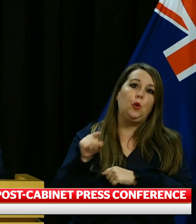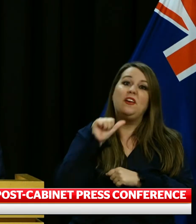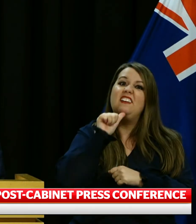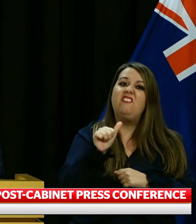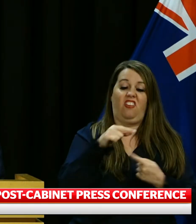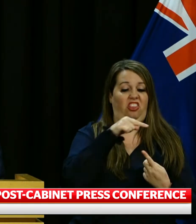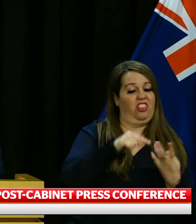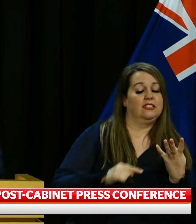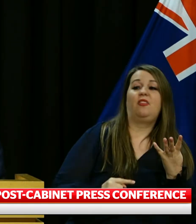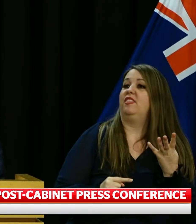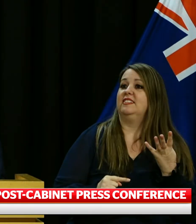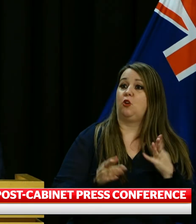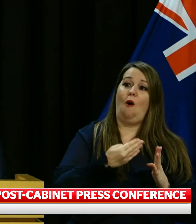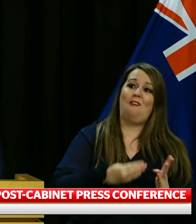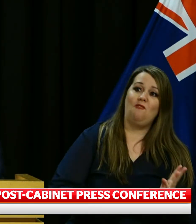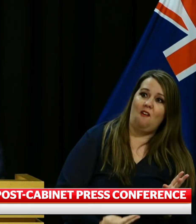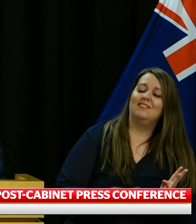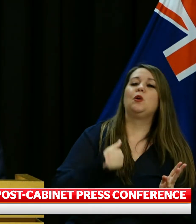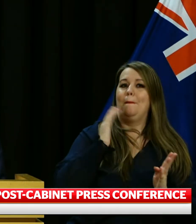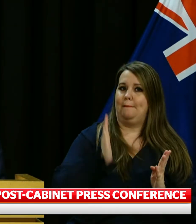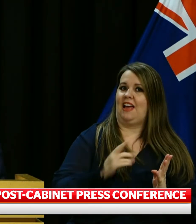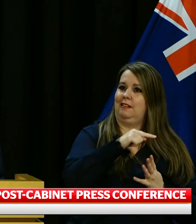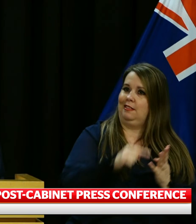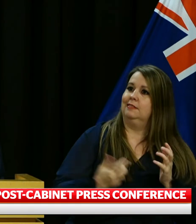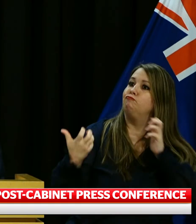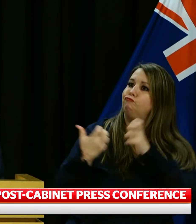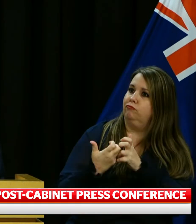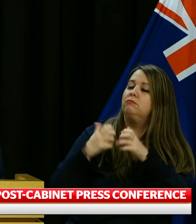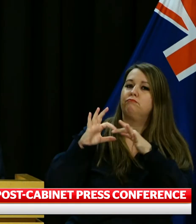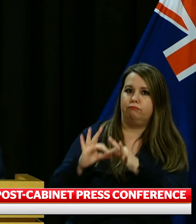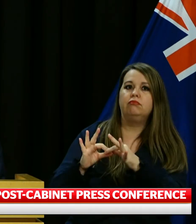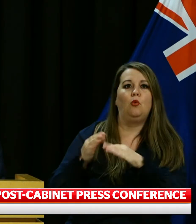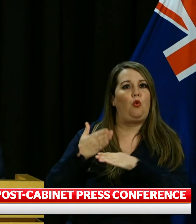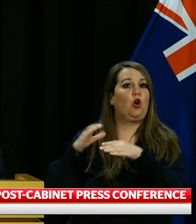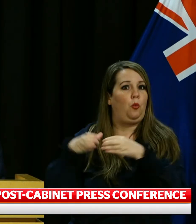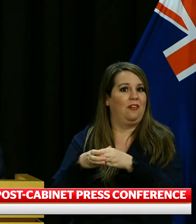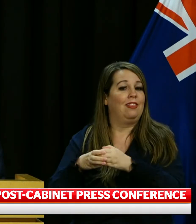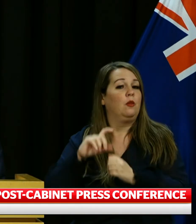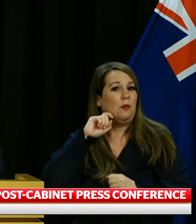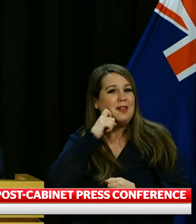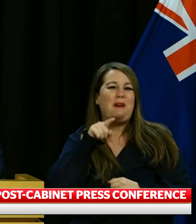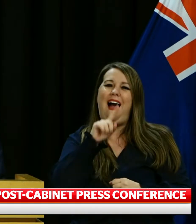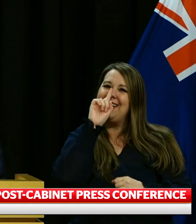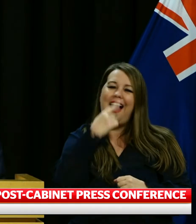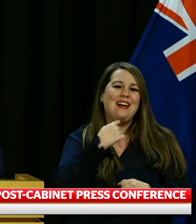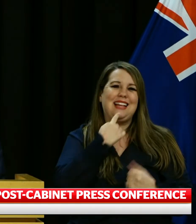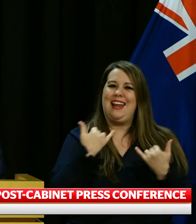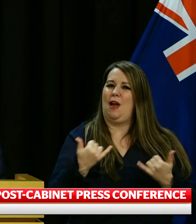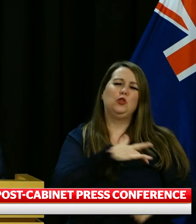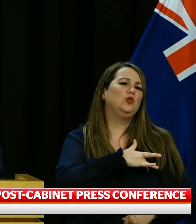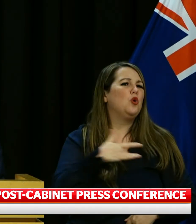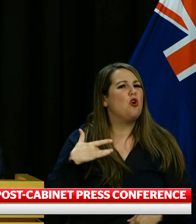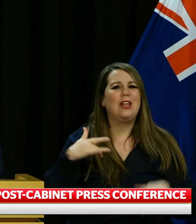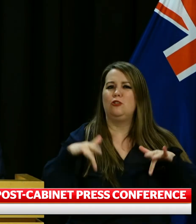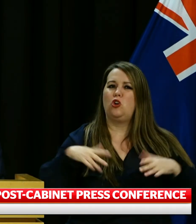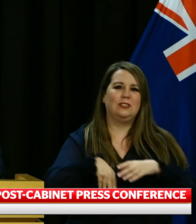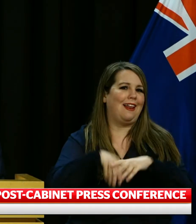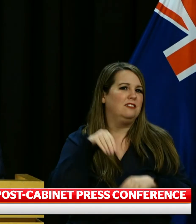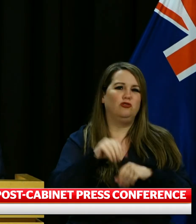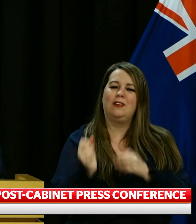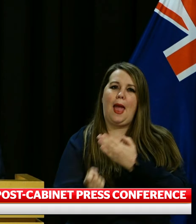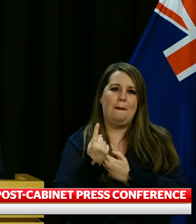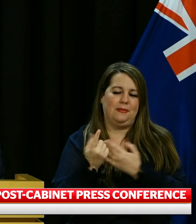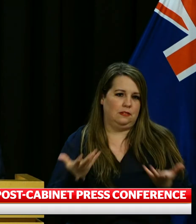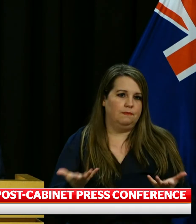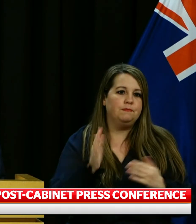forthcoming general election. So, I think it's pretty premature. You are committed to giving New Zealanders the certainty of what you would rule out from